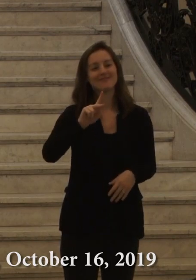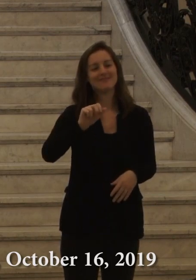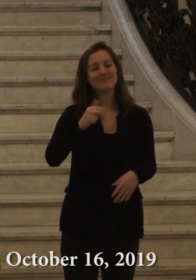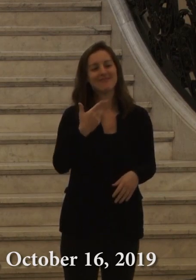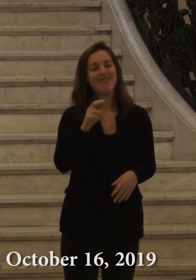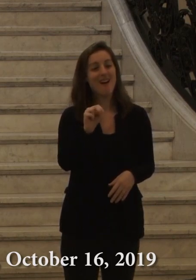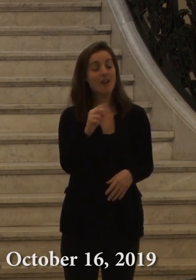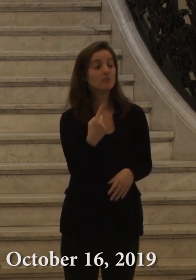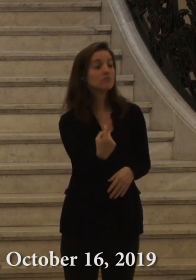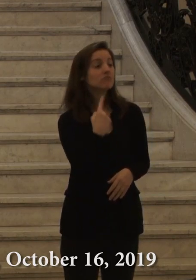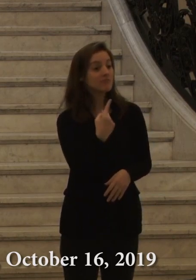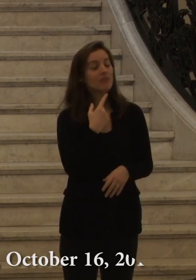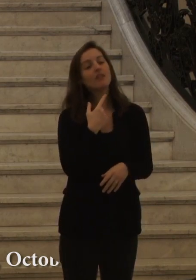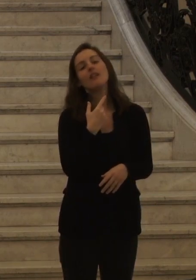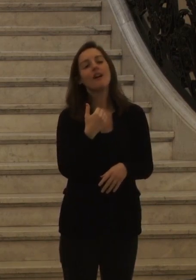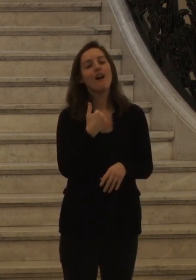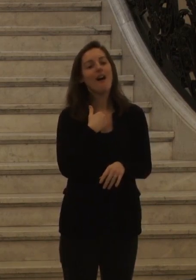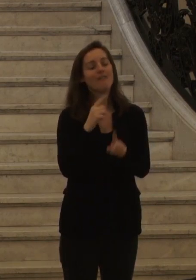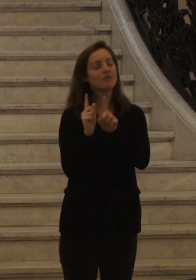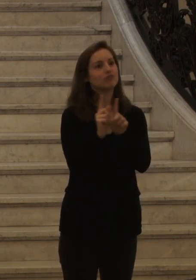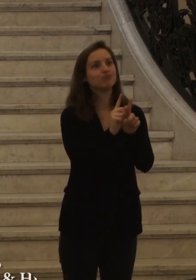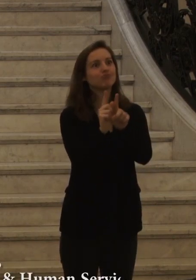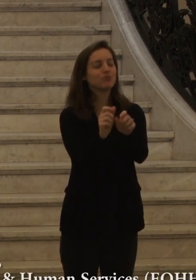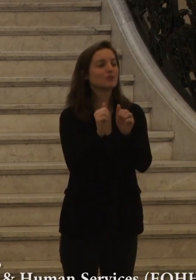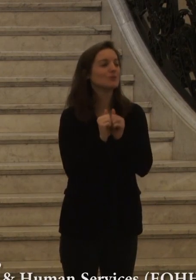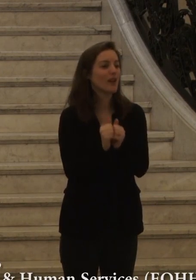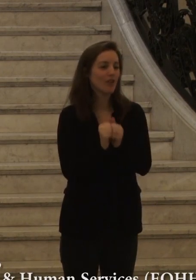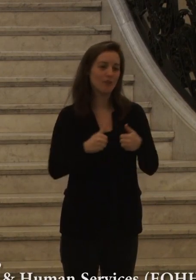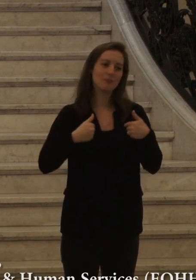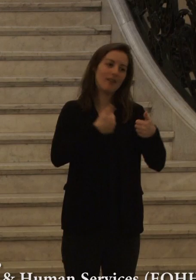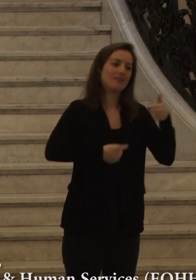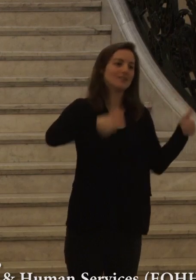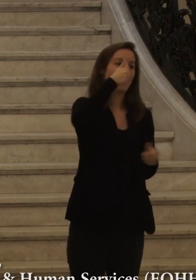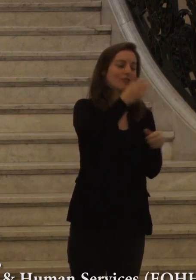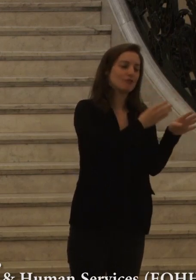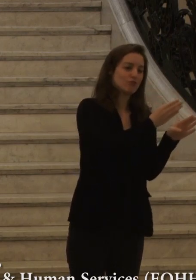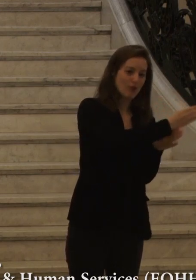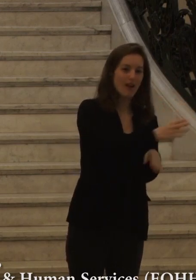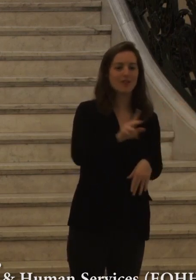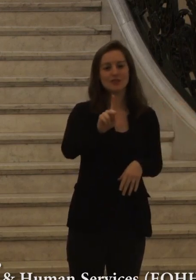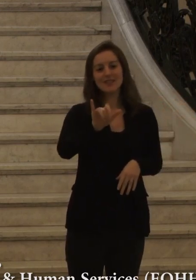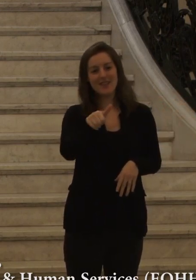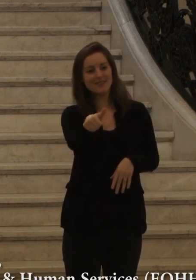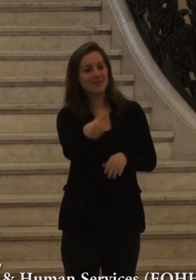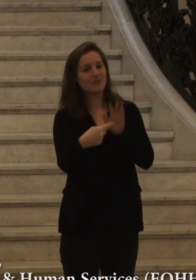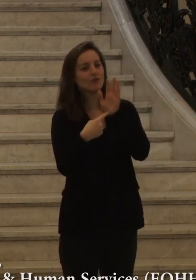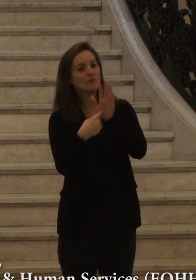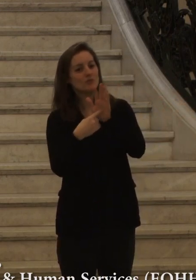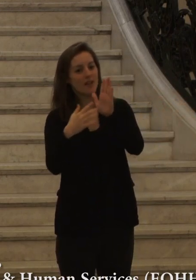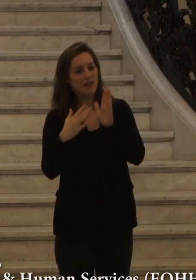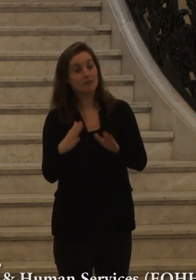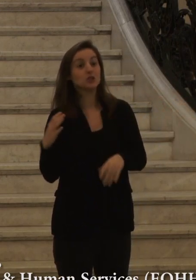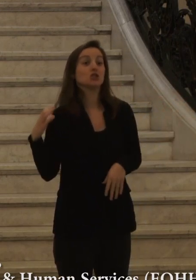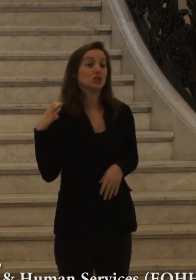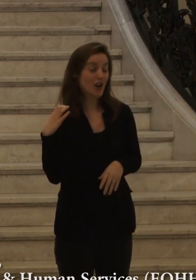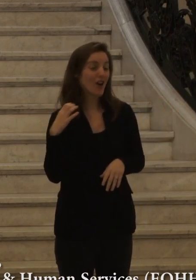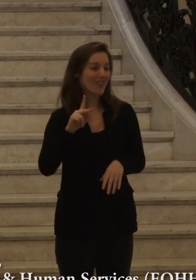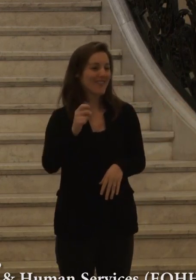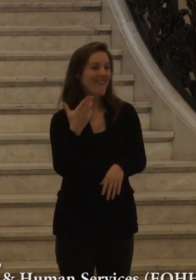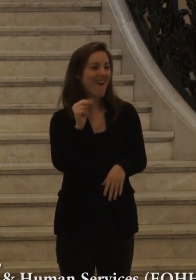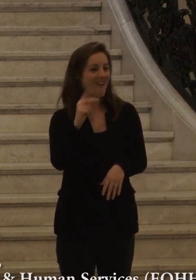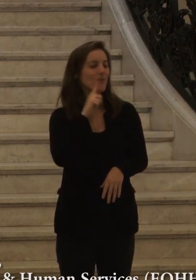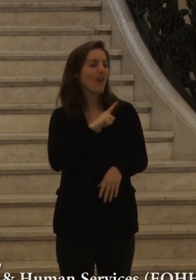walked a journey, me in the executive branch, Kay, Representative Khan, Chair Khan in the